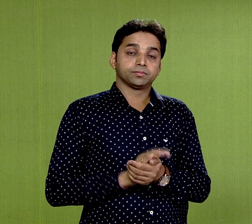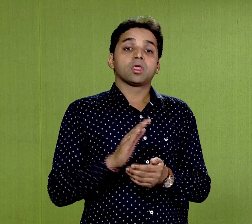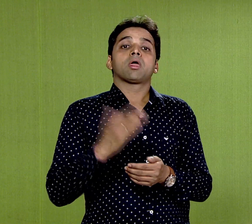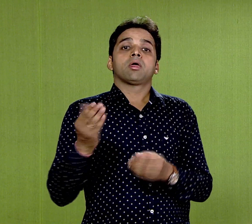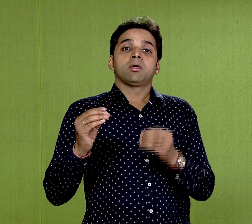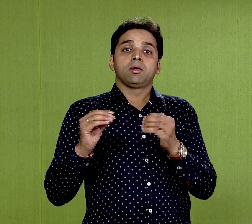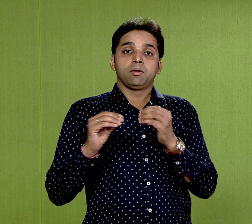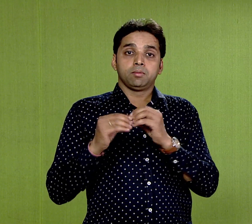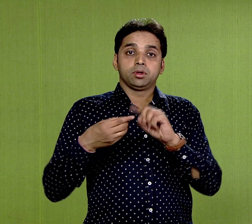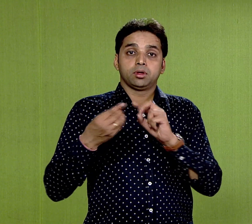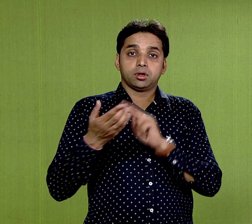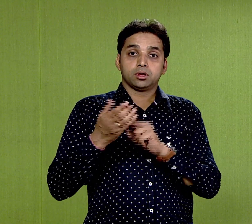Bengal,